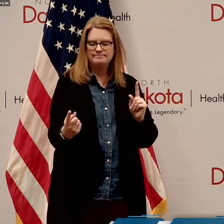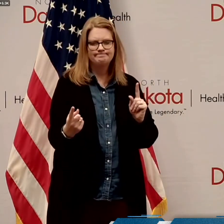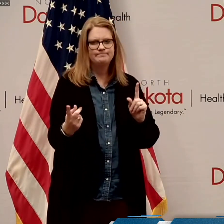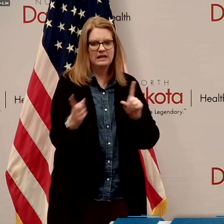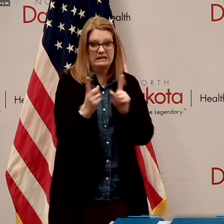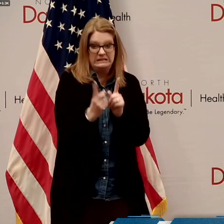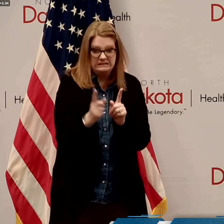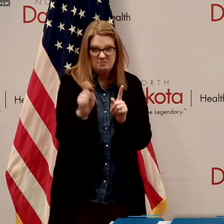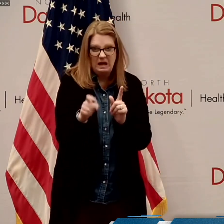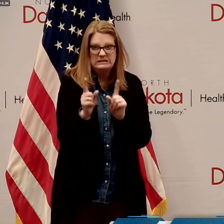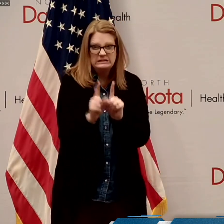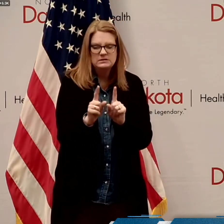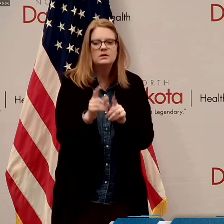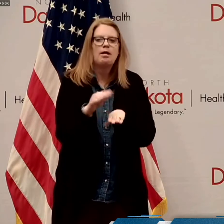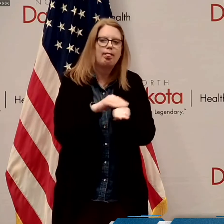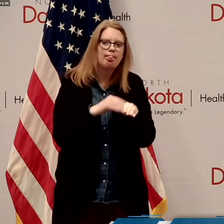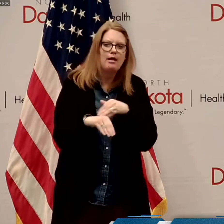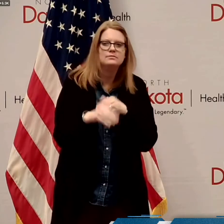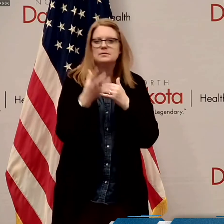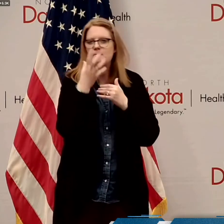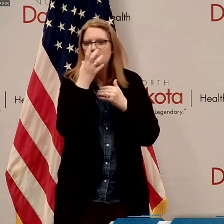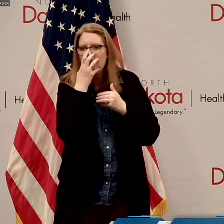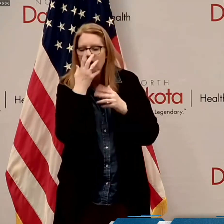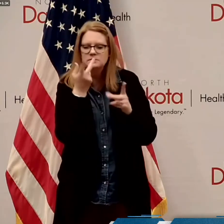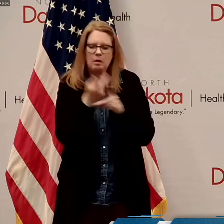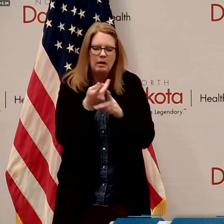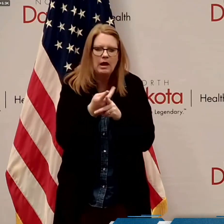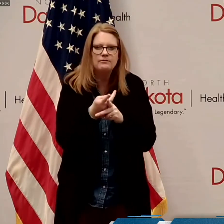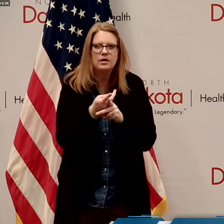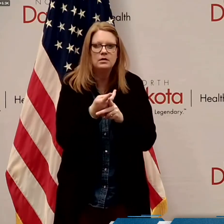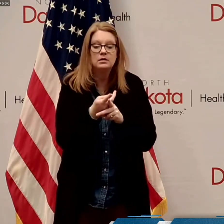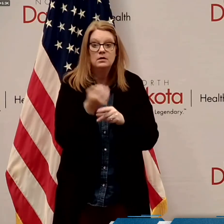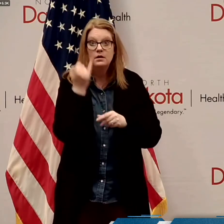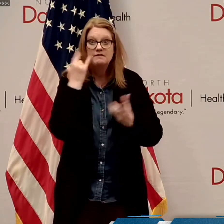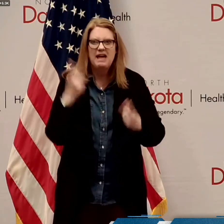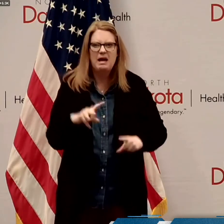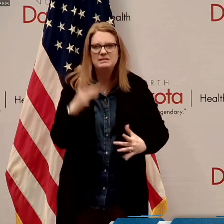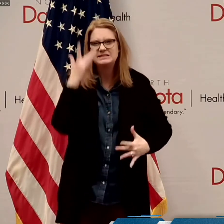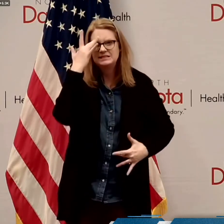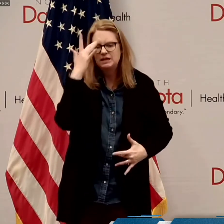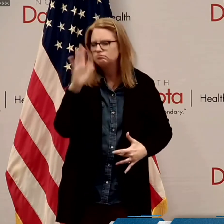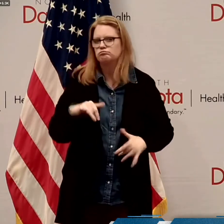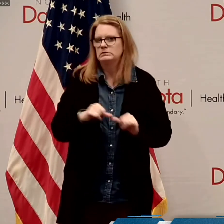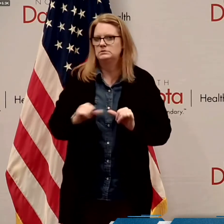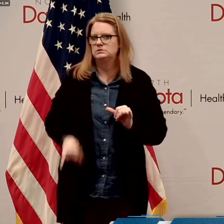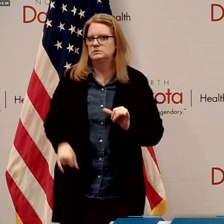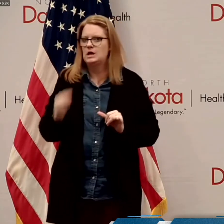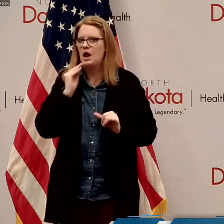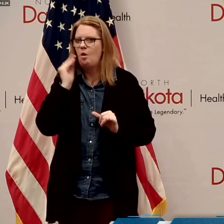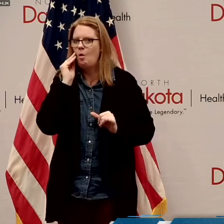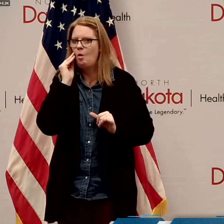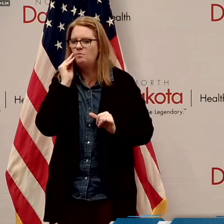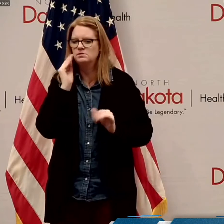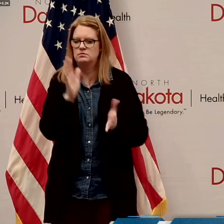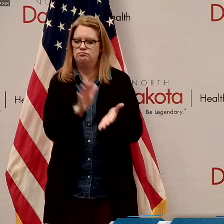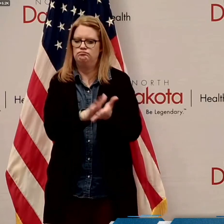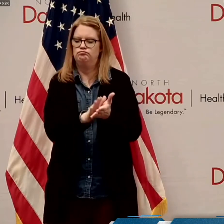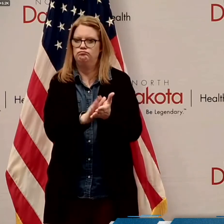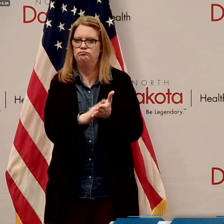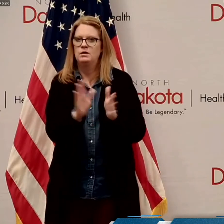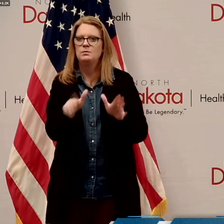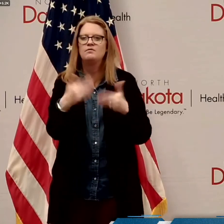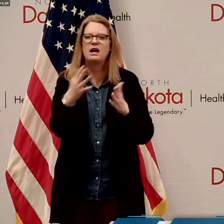masks, they're wearing gloves, they're not showing up for work if they don't feel well, and we're giving them all the right kind of